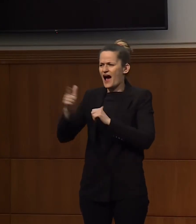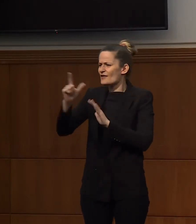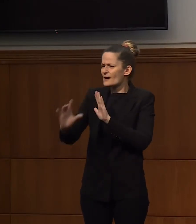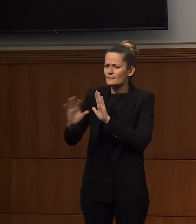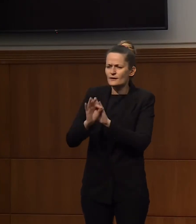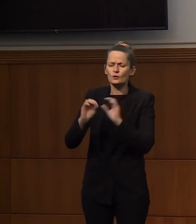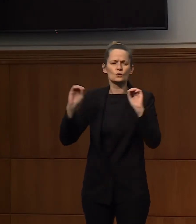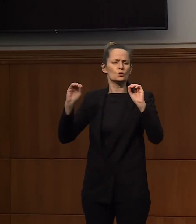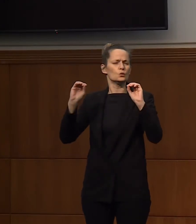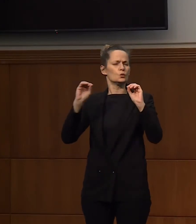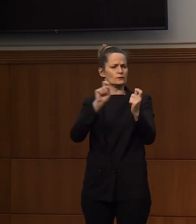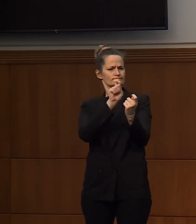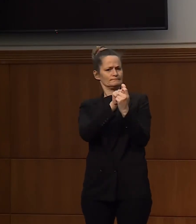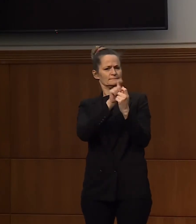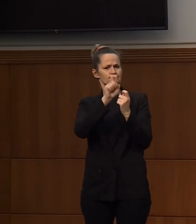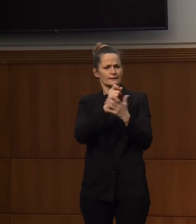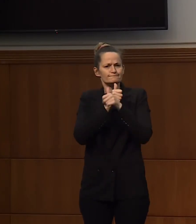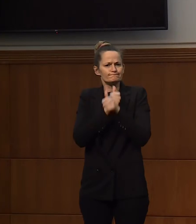in.